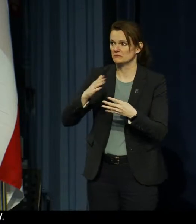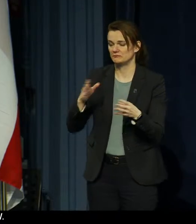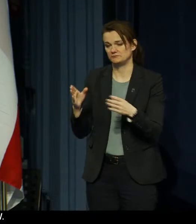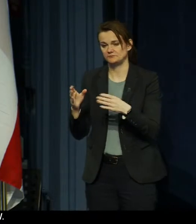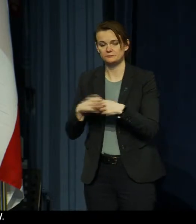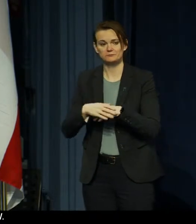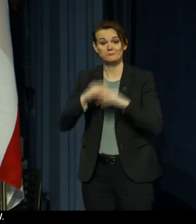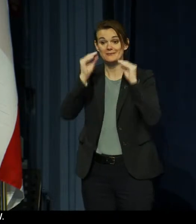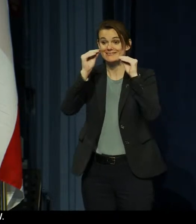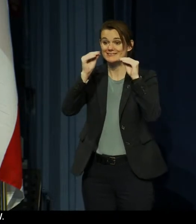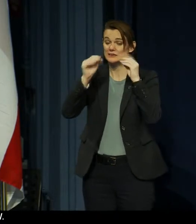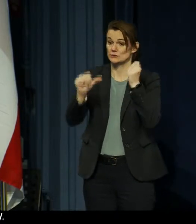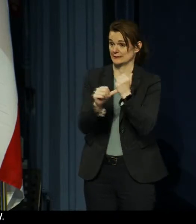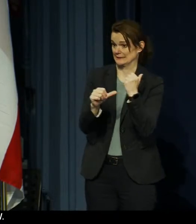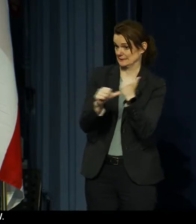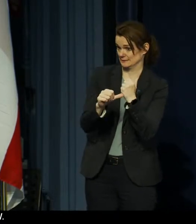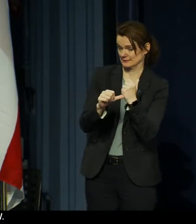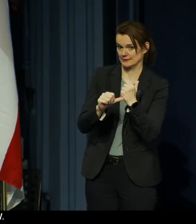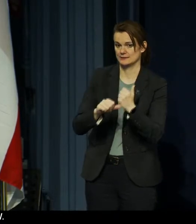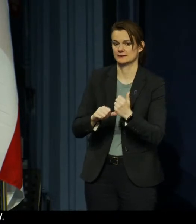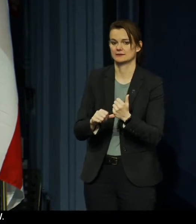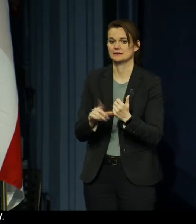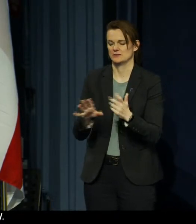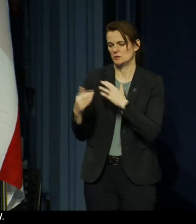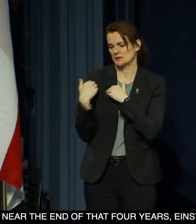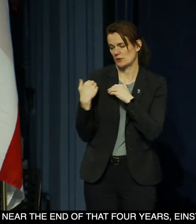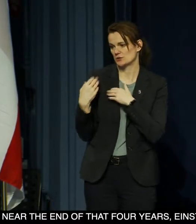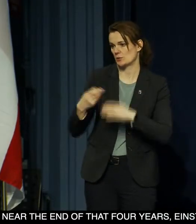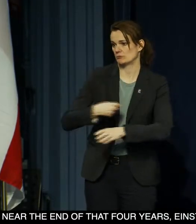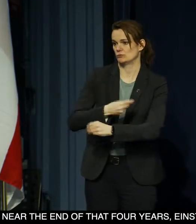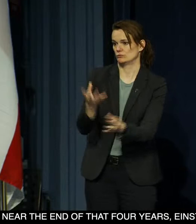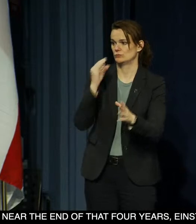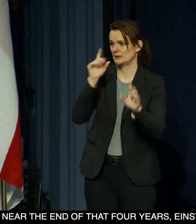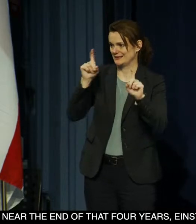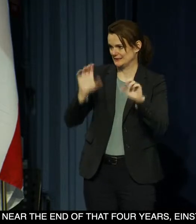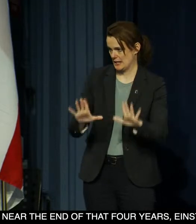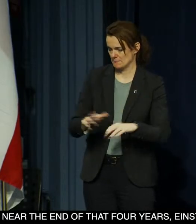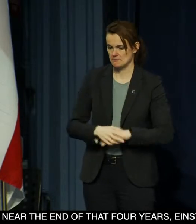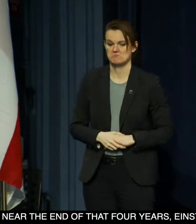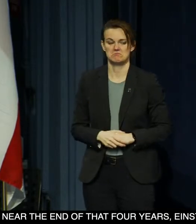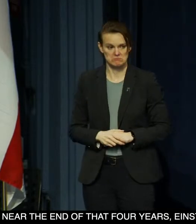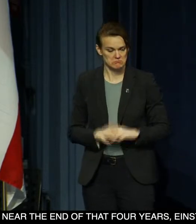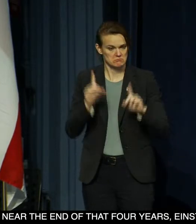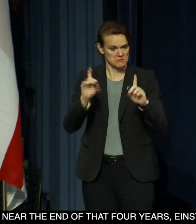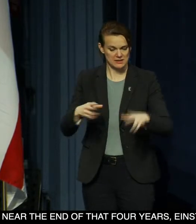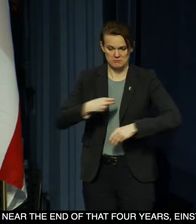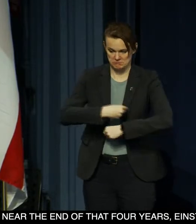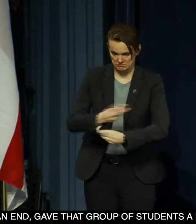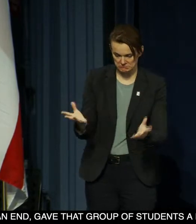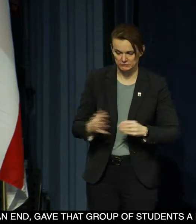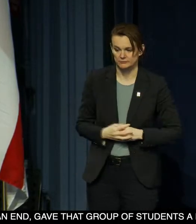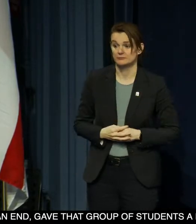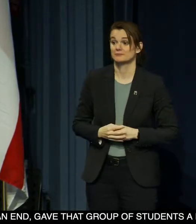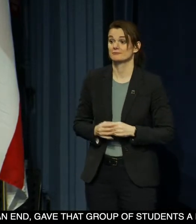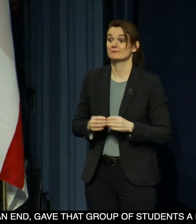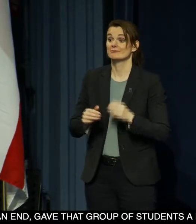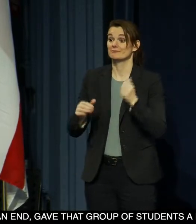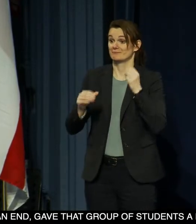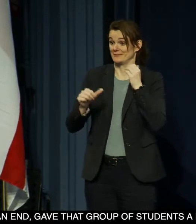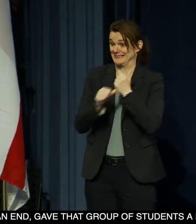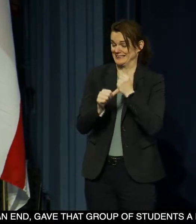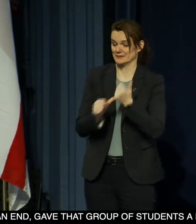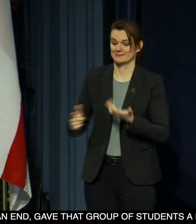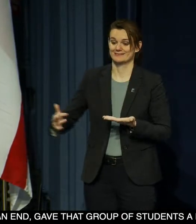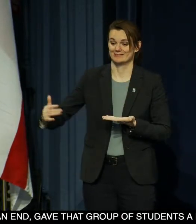the war was coming to an end, gave that group of students a final exam. And when the exam was over and the teaching assistant was collecting